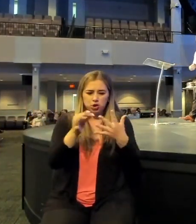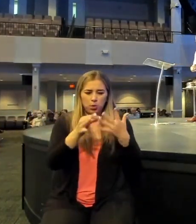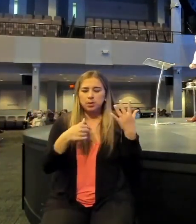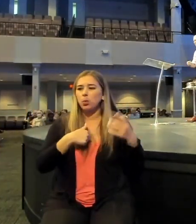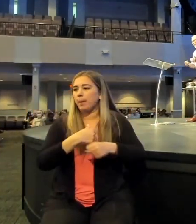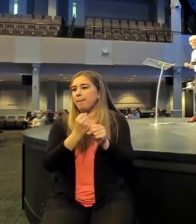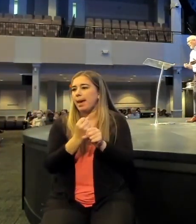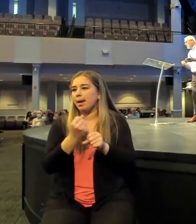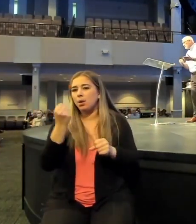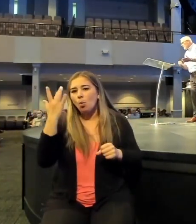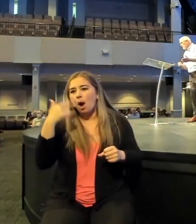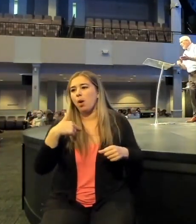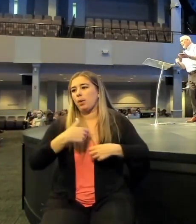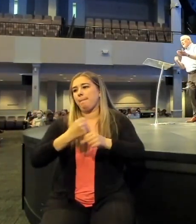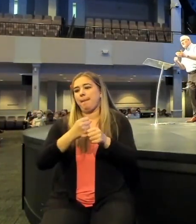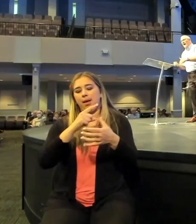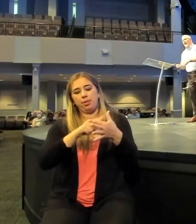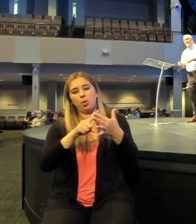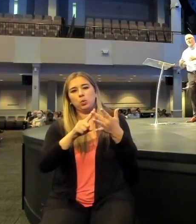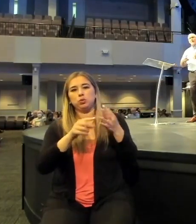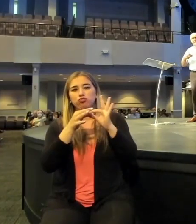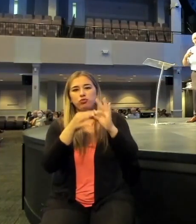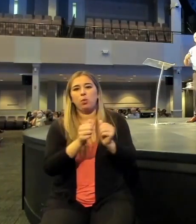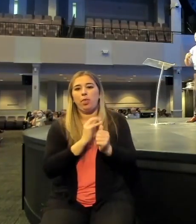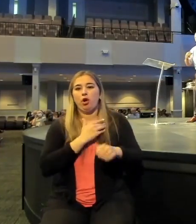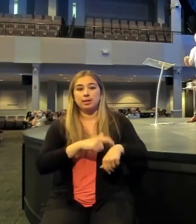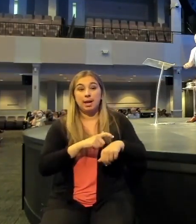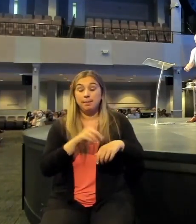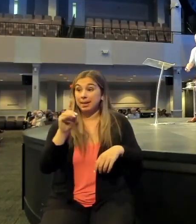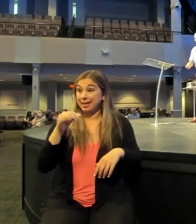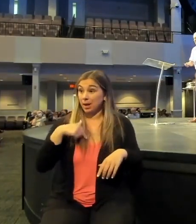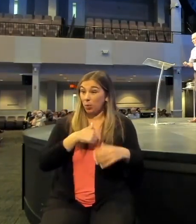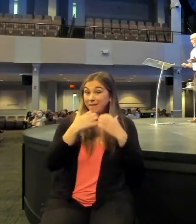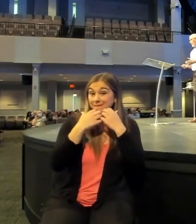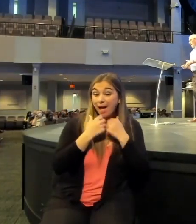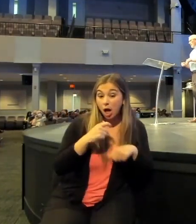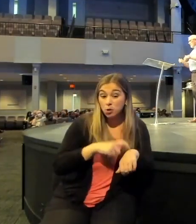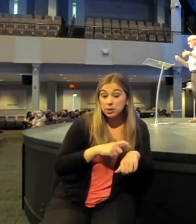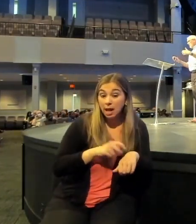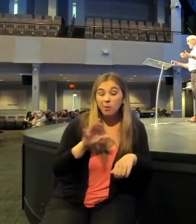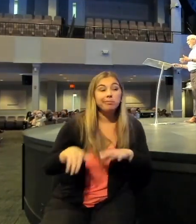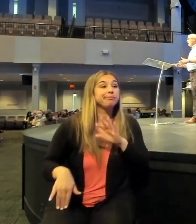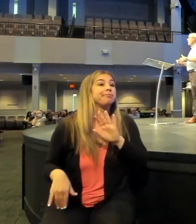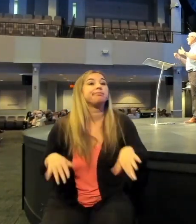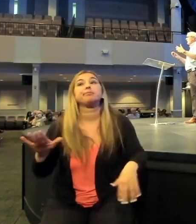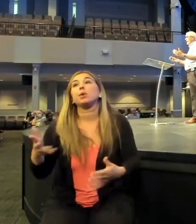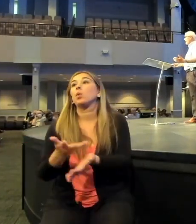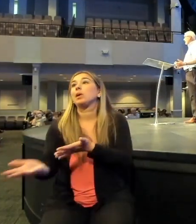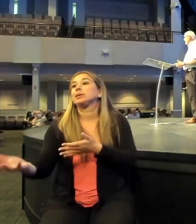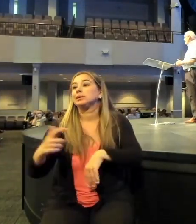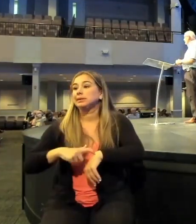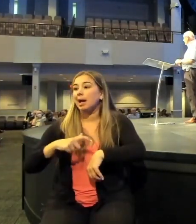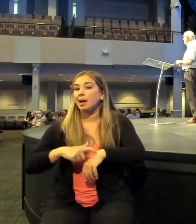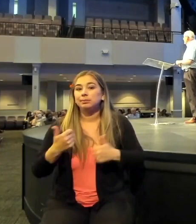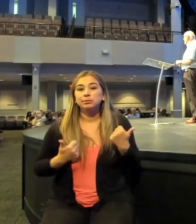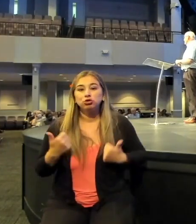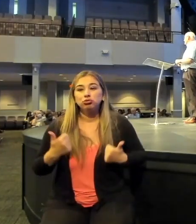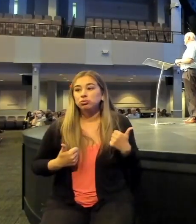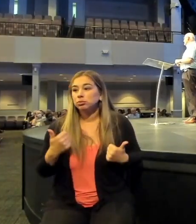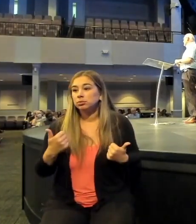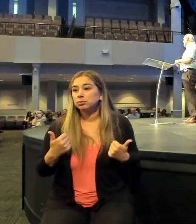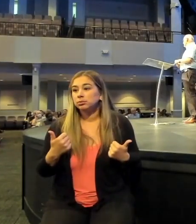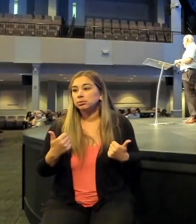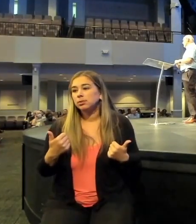choices we made in regard to our time. Did we value it or did we squander it? And we